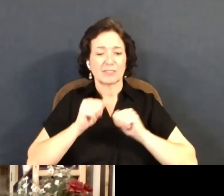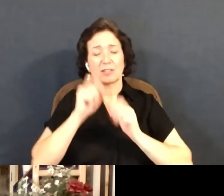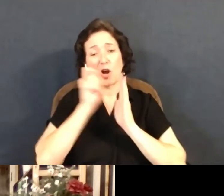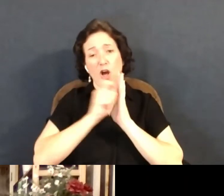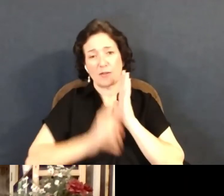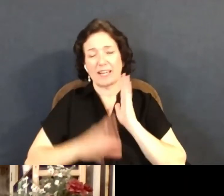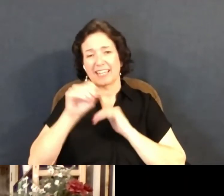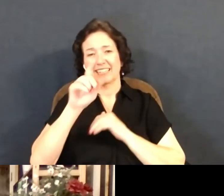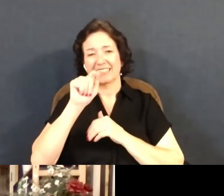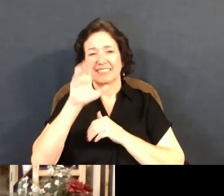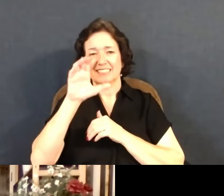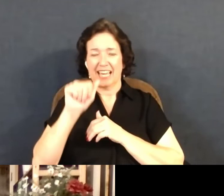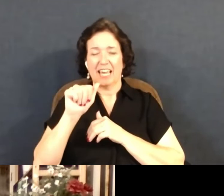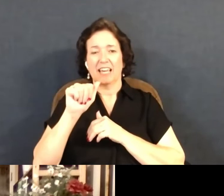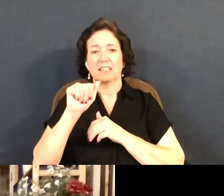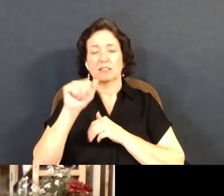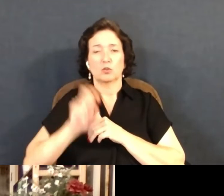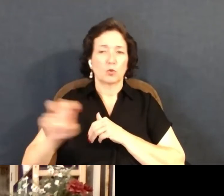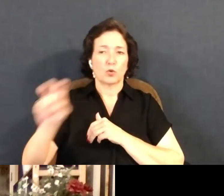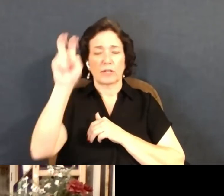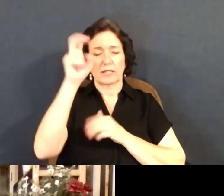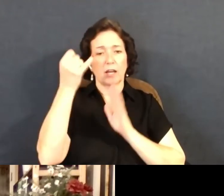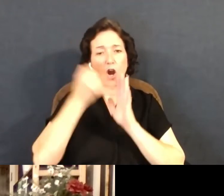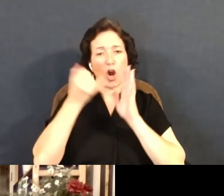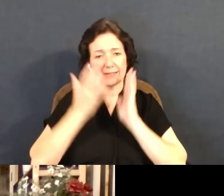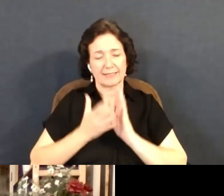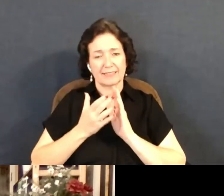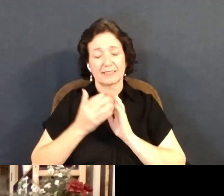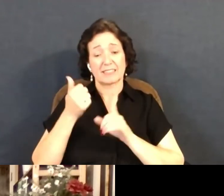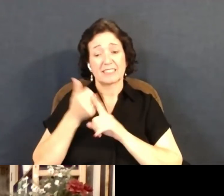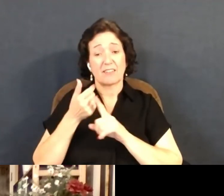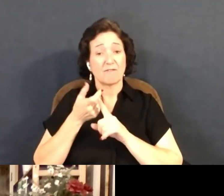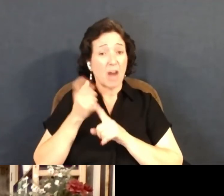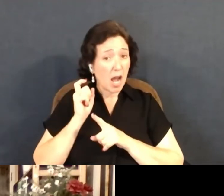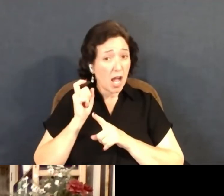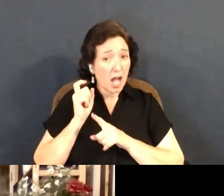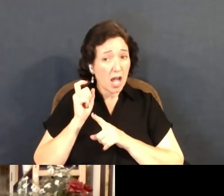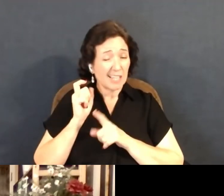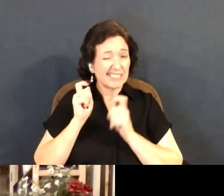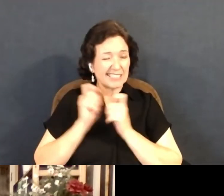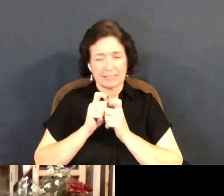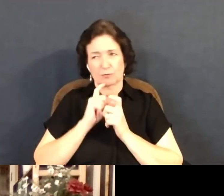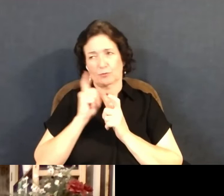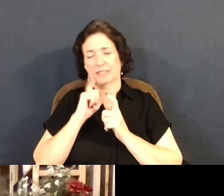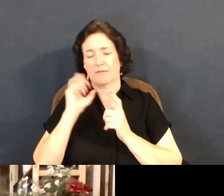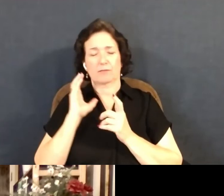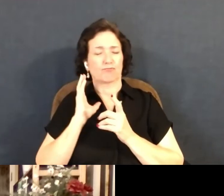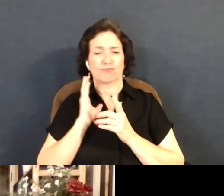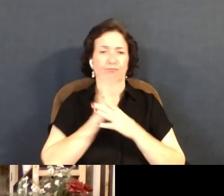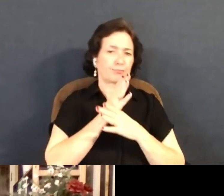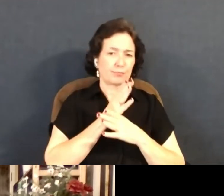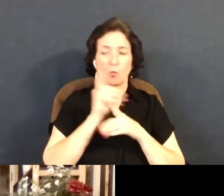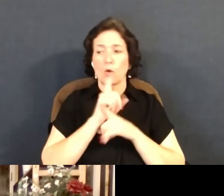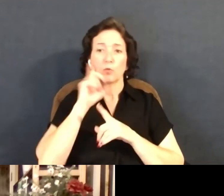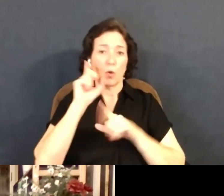TCA touring artist. Where she is from, however, has never gotten in the way of where she was